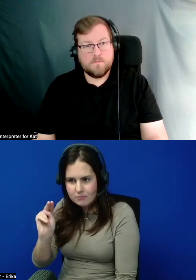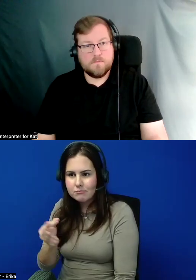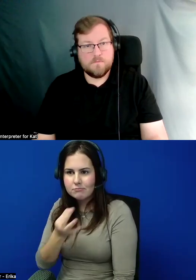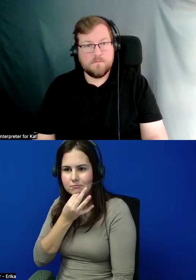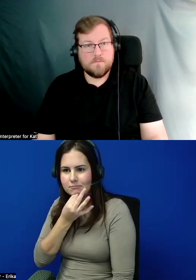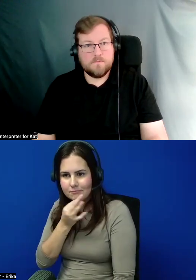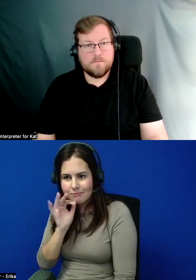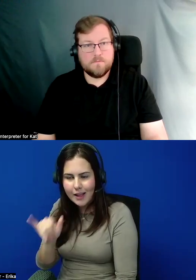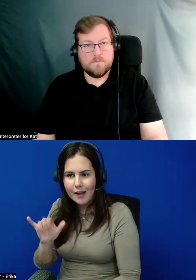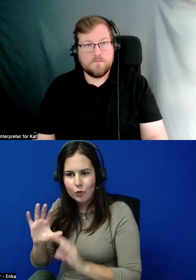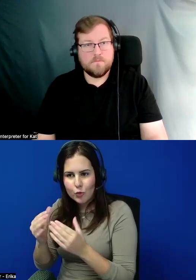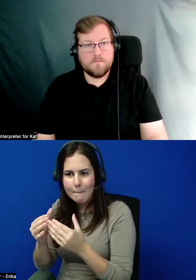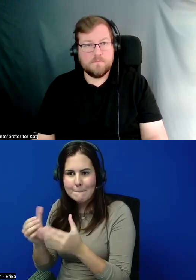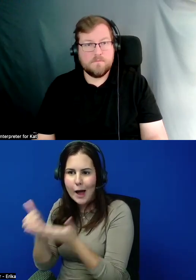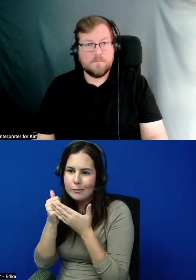everything.